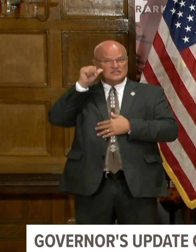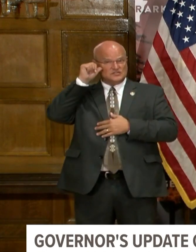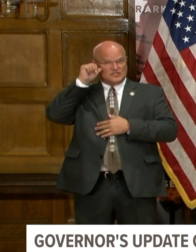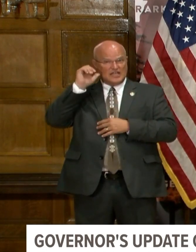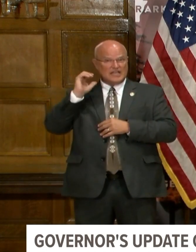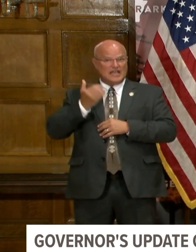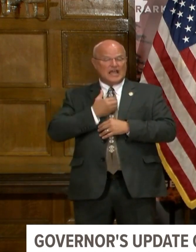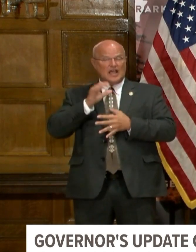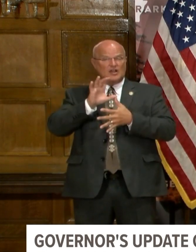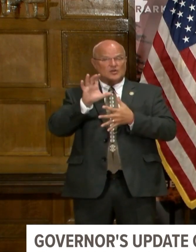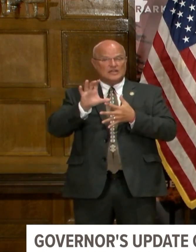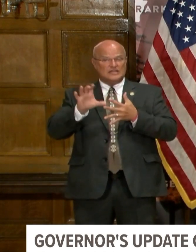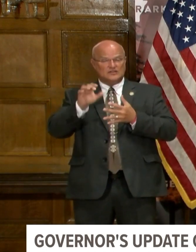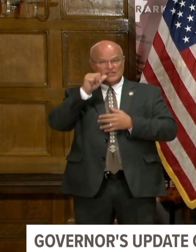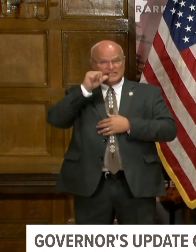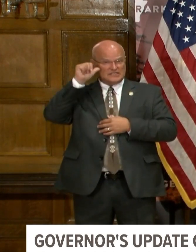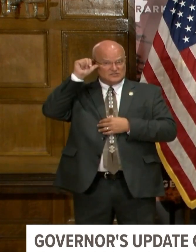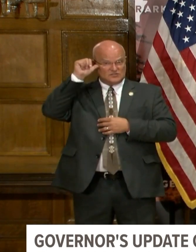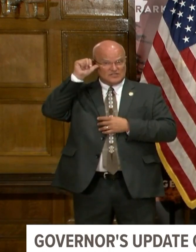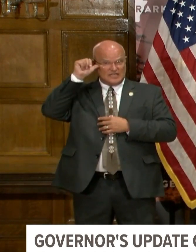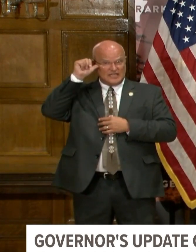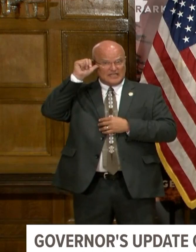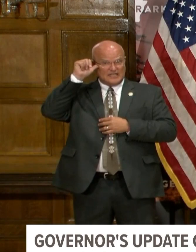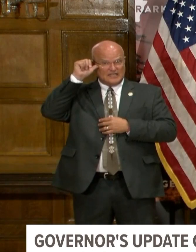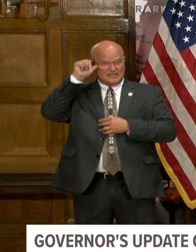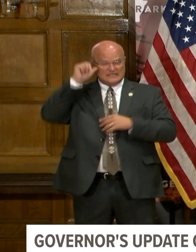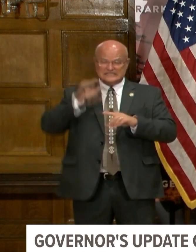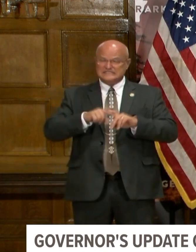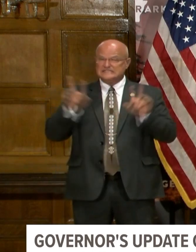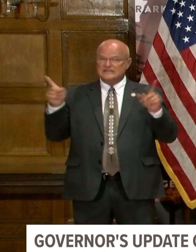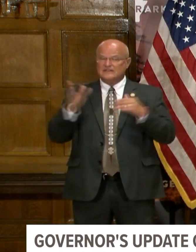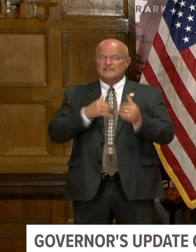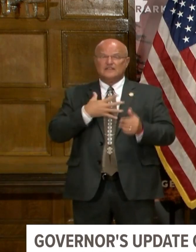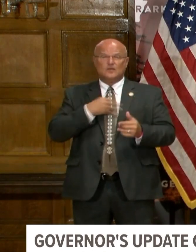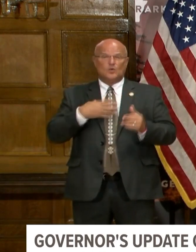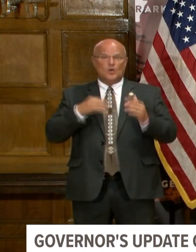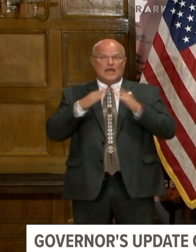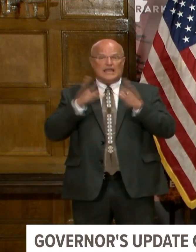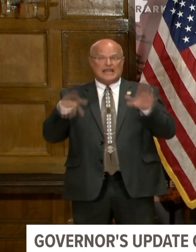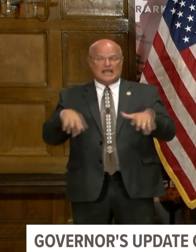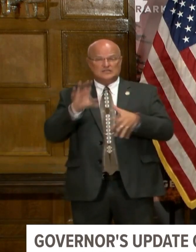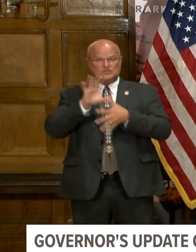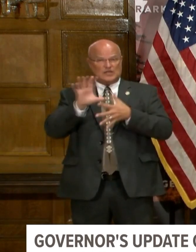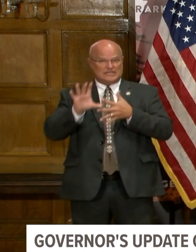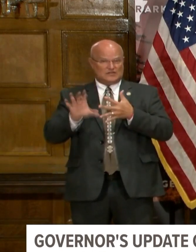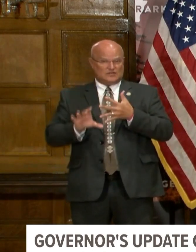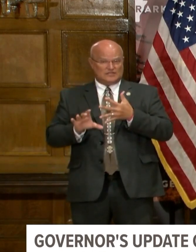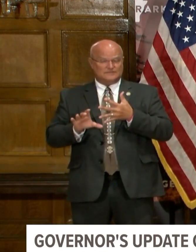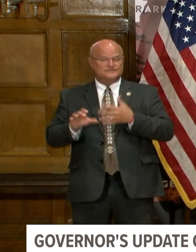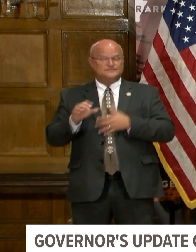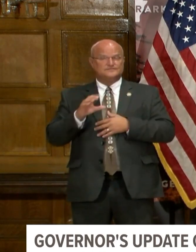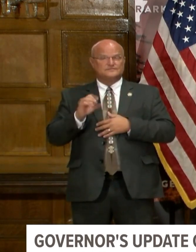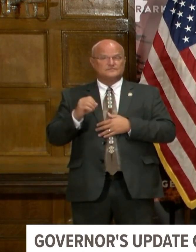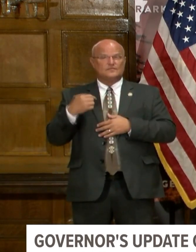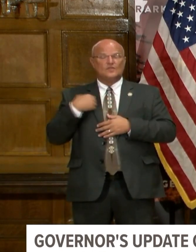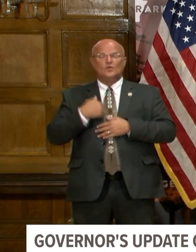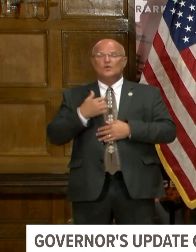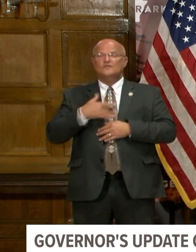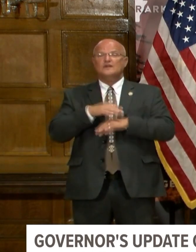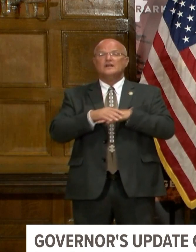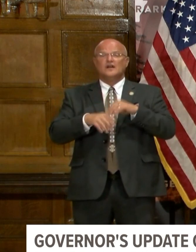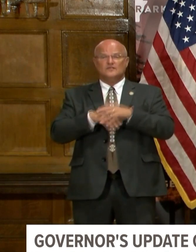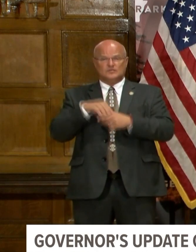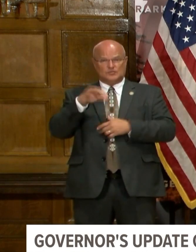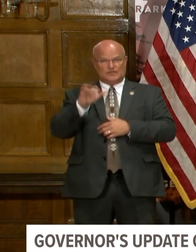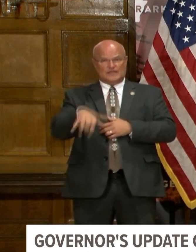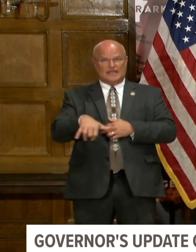our criteria yesterday, which is different than what the White House criteria is, but we feel comfortable with